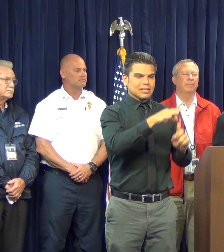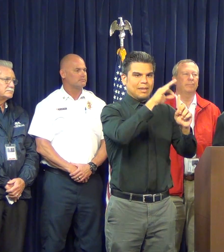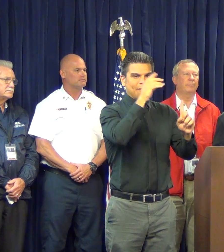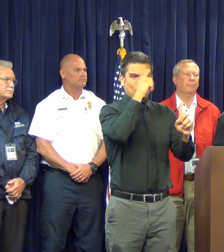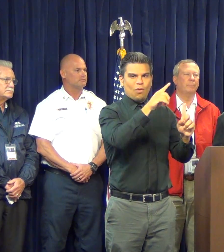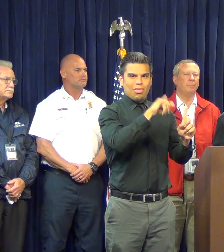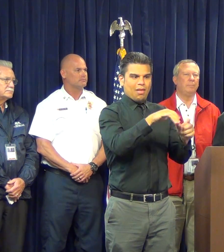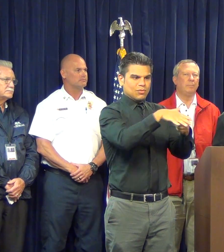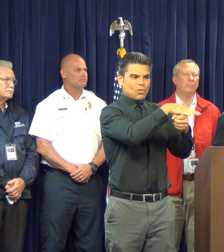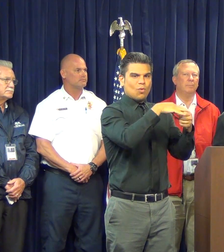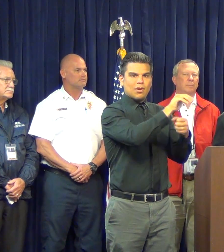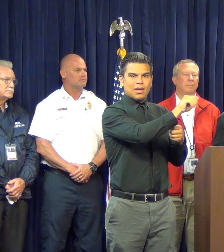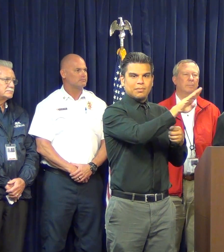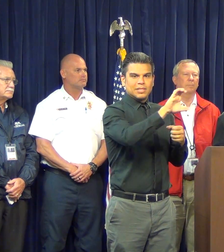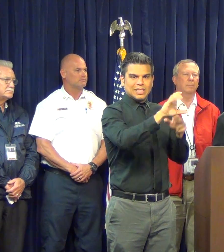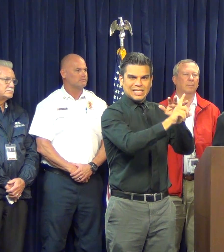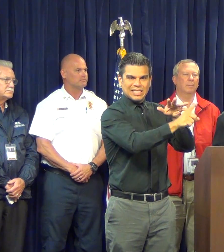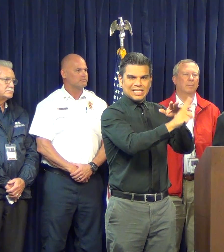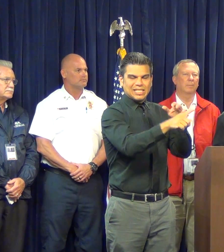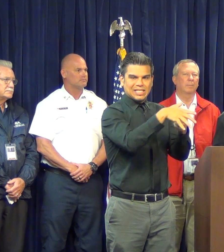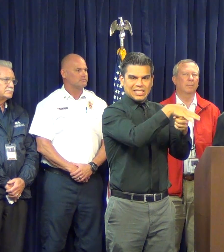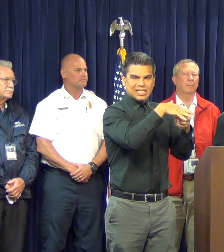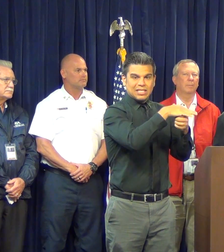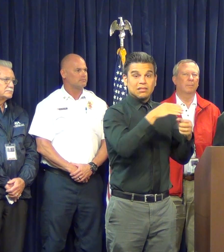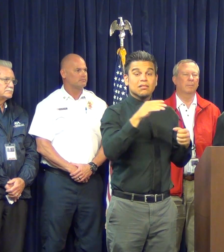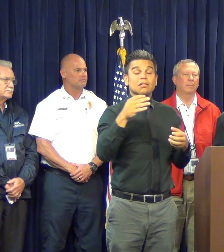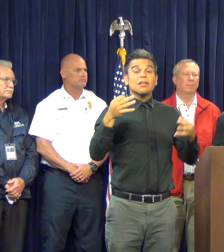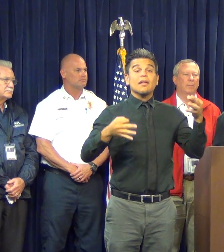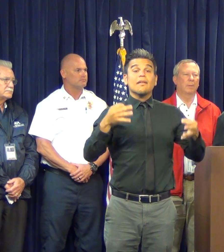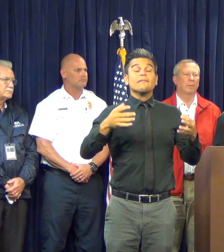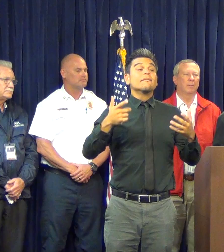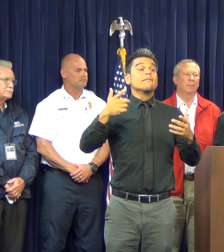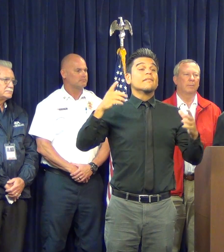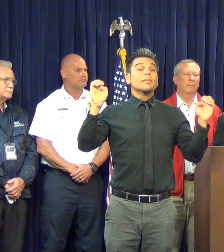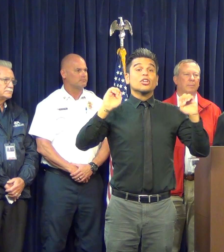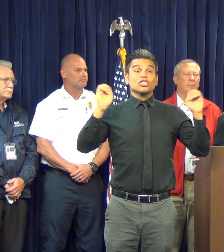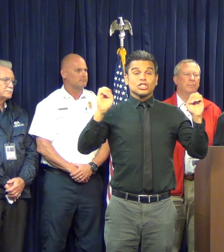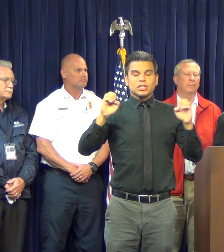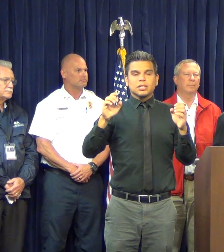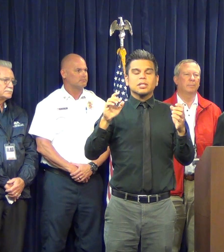have a medical emergency, dial 911. Any other issues, you can call